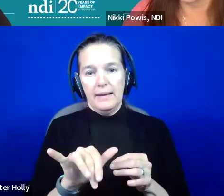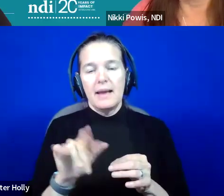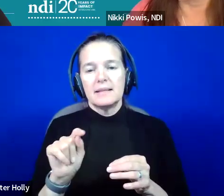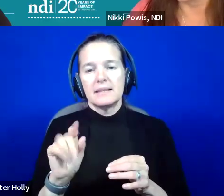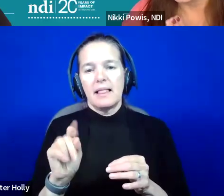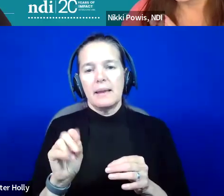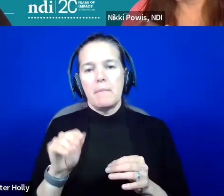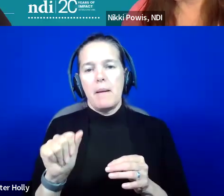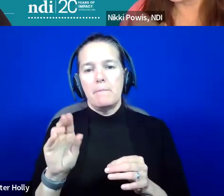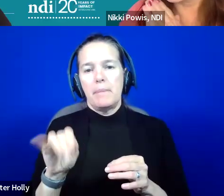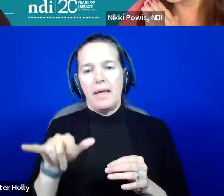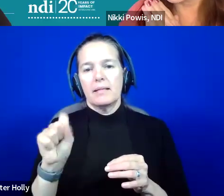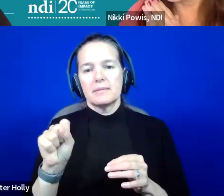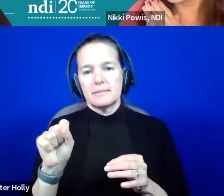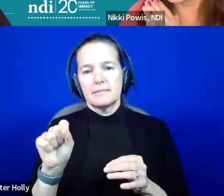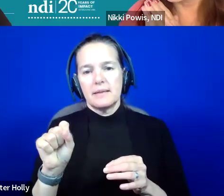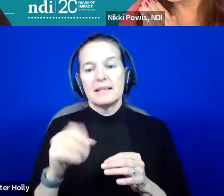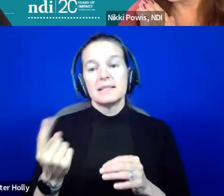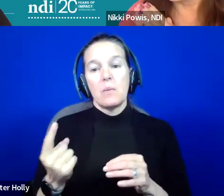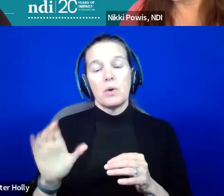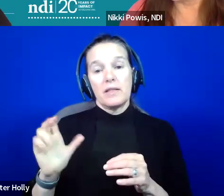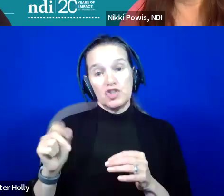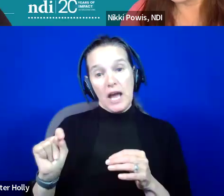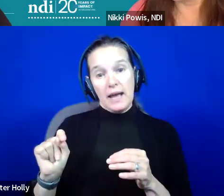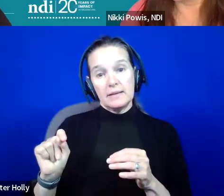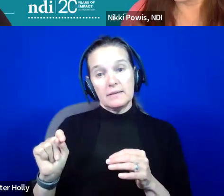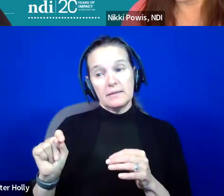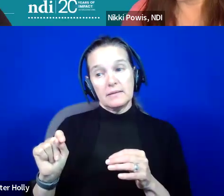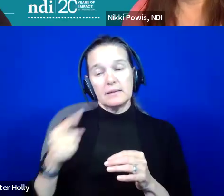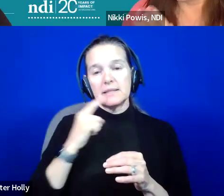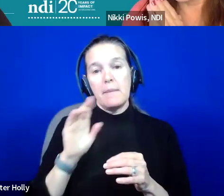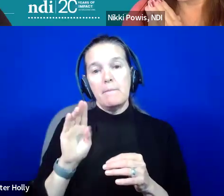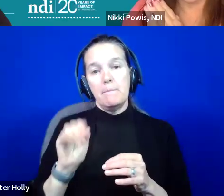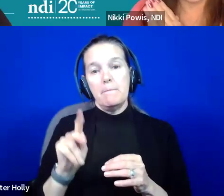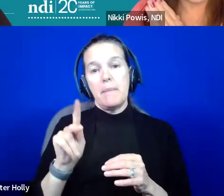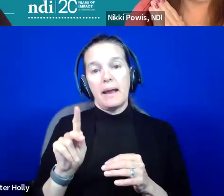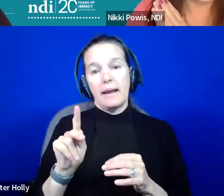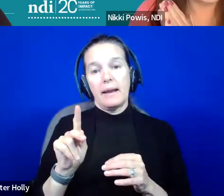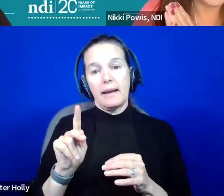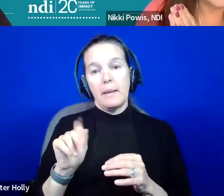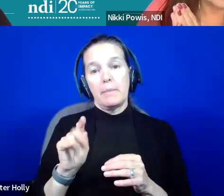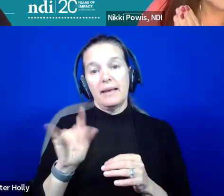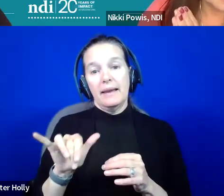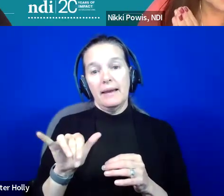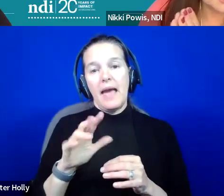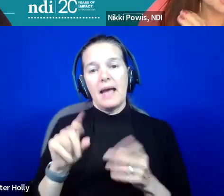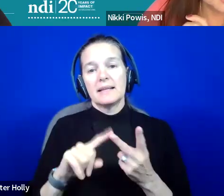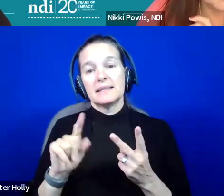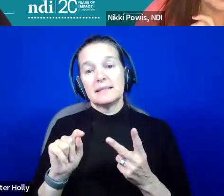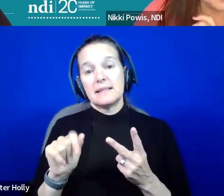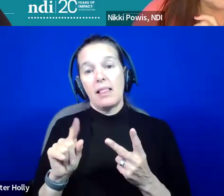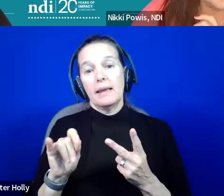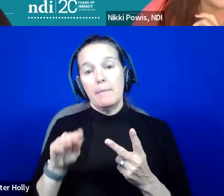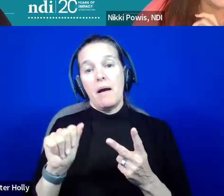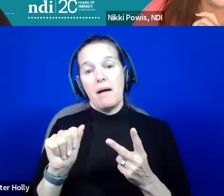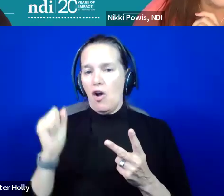TMB Financial, and someone in the chat said that Bankably and Taliba is awesome. So there Awesome. you